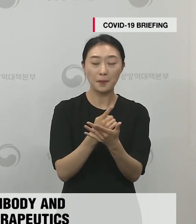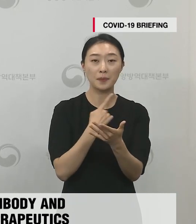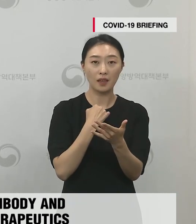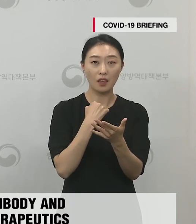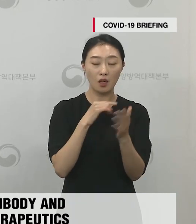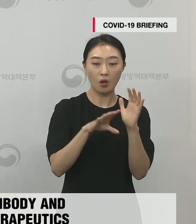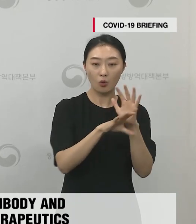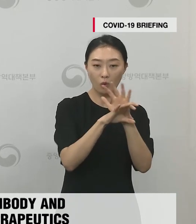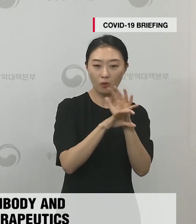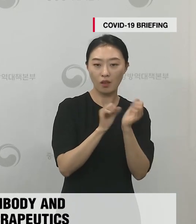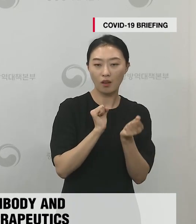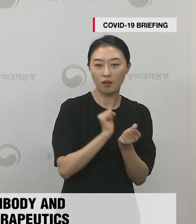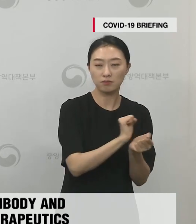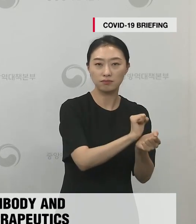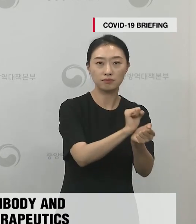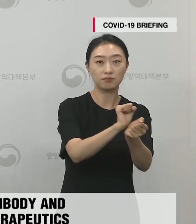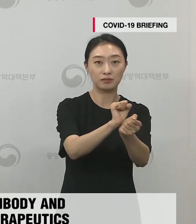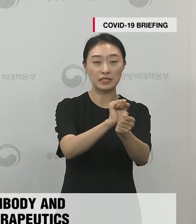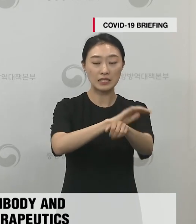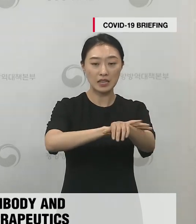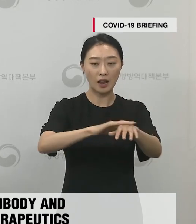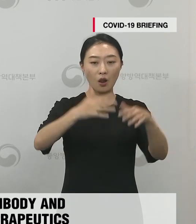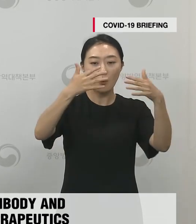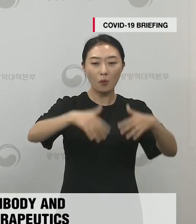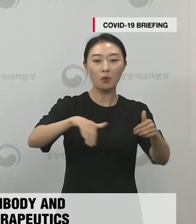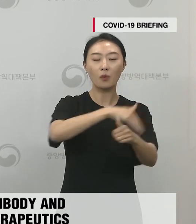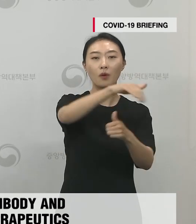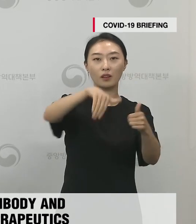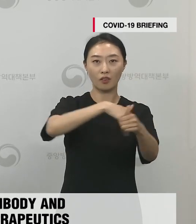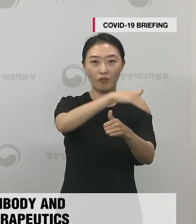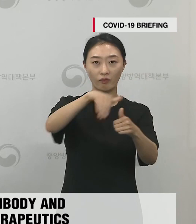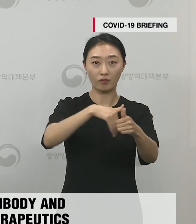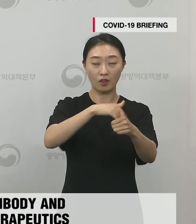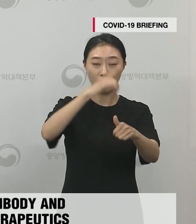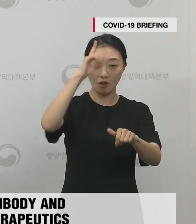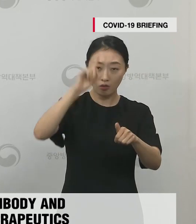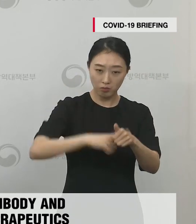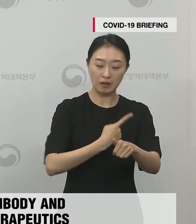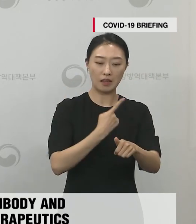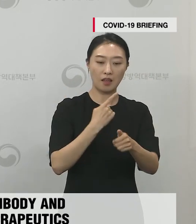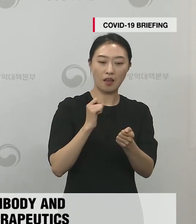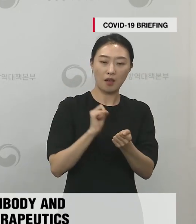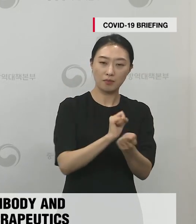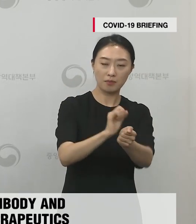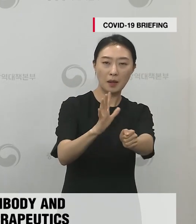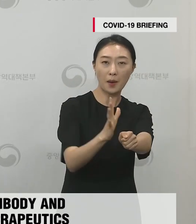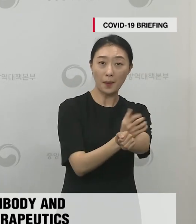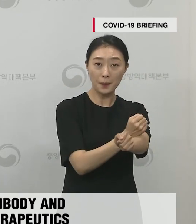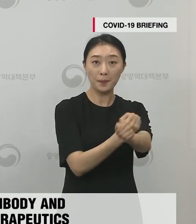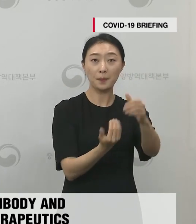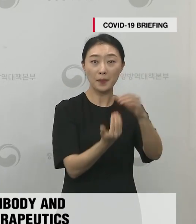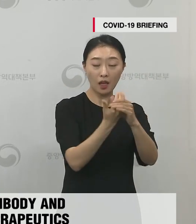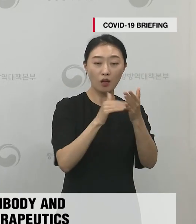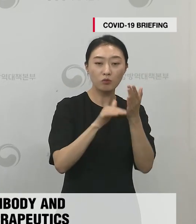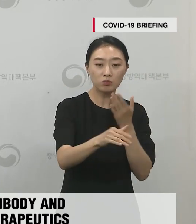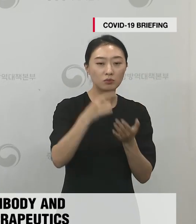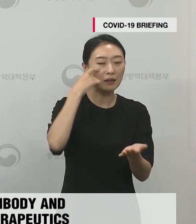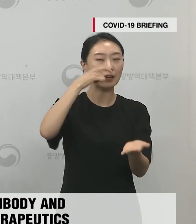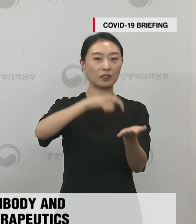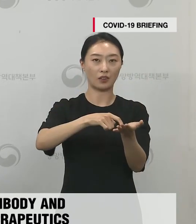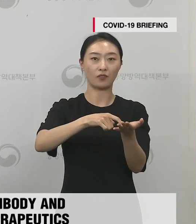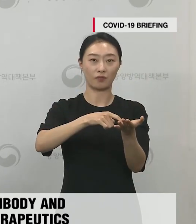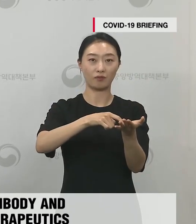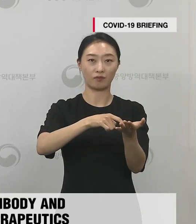virus very fast and very silently in enclosed and crowded spaces, and that also led